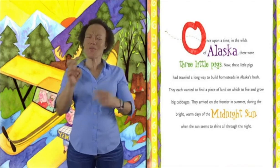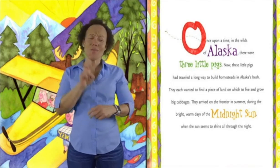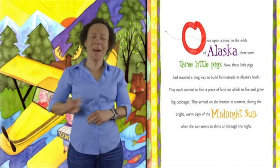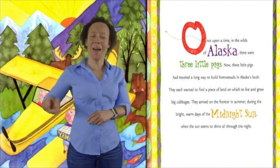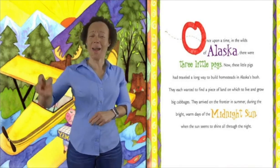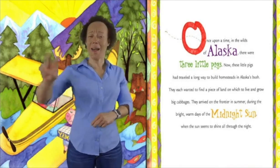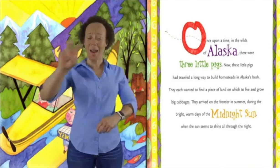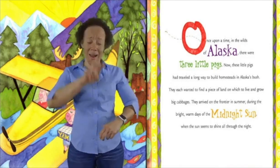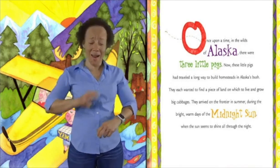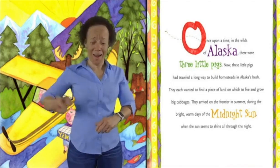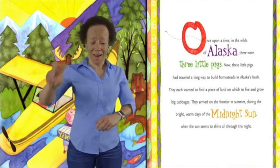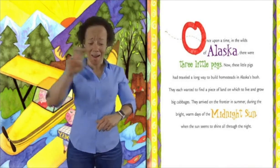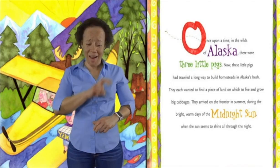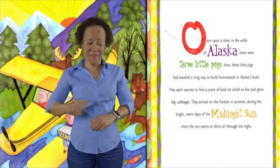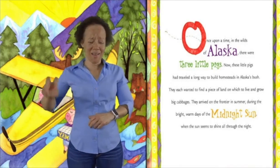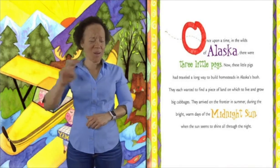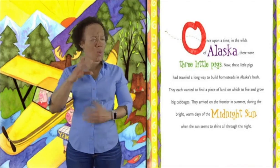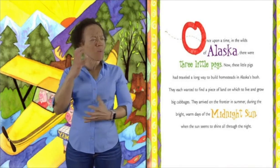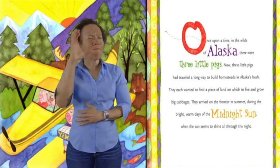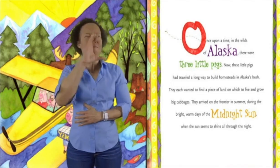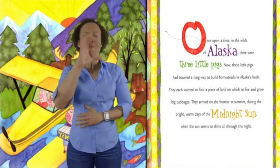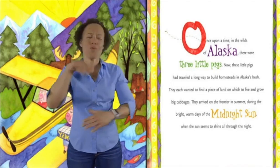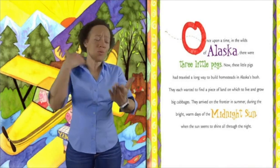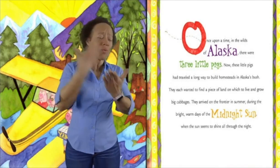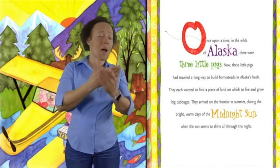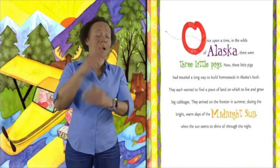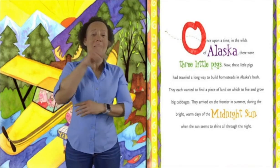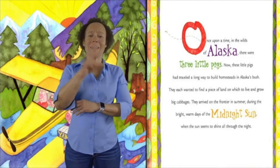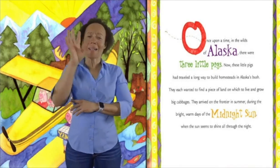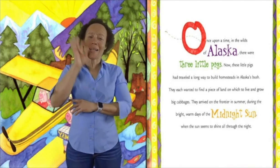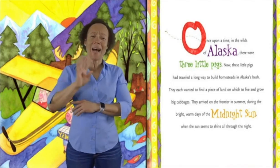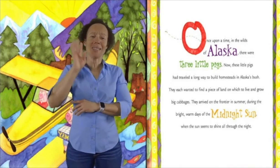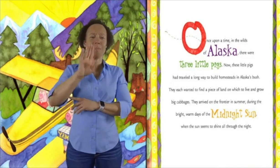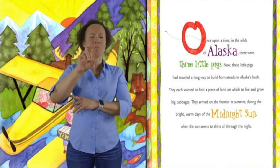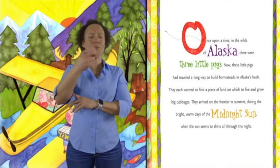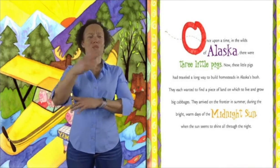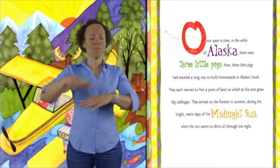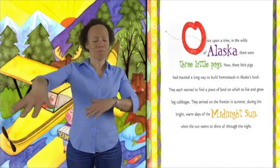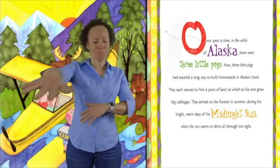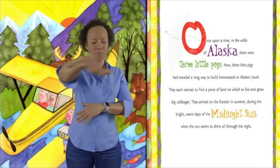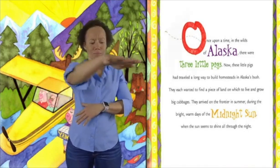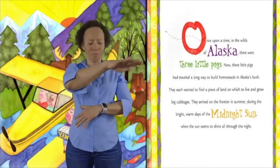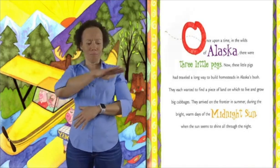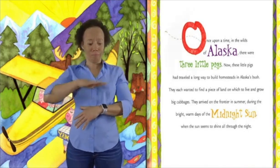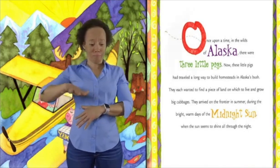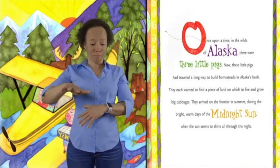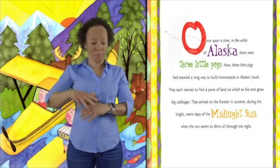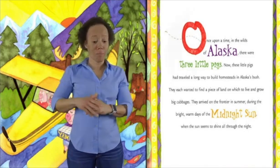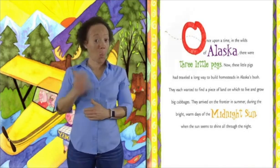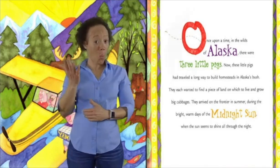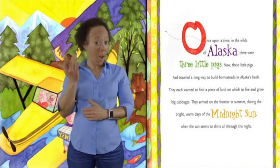pigs. Now, these little pigs had traveled a long way to build their homesteads in Alaska's